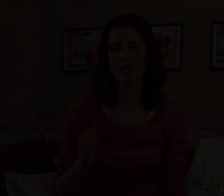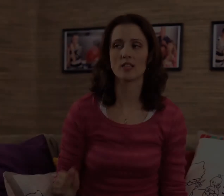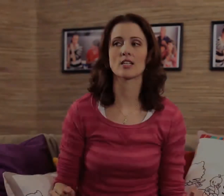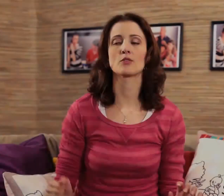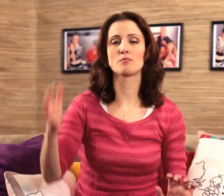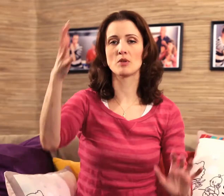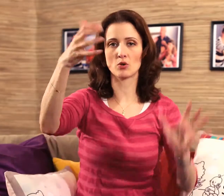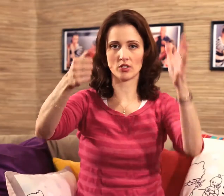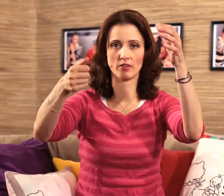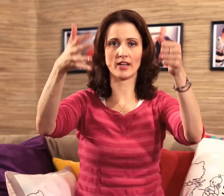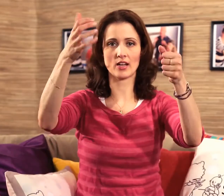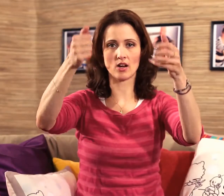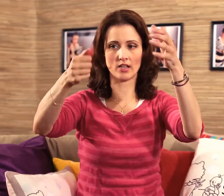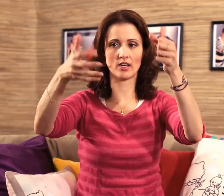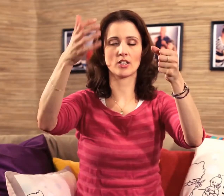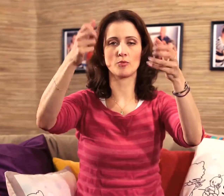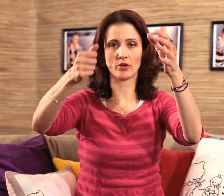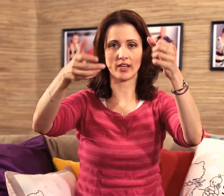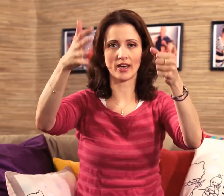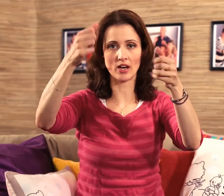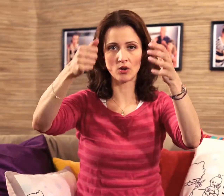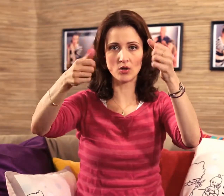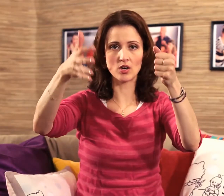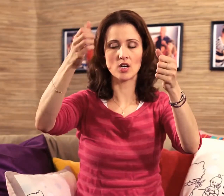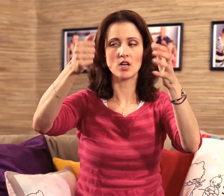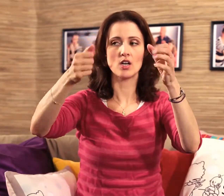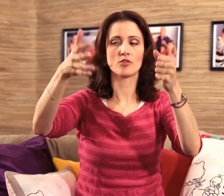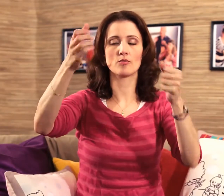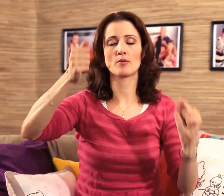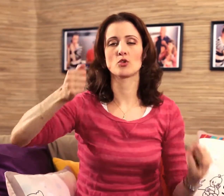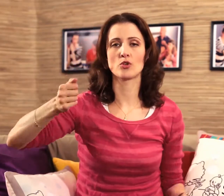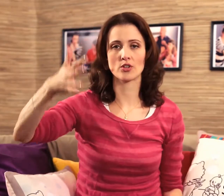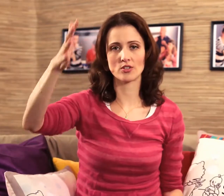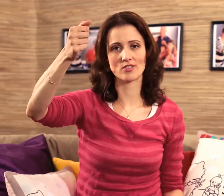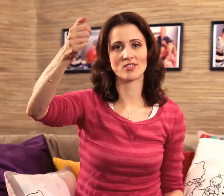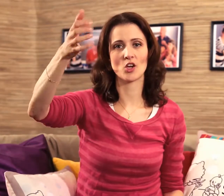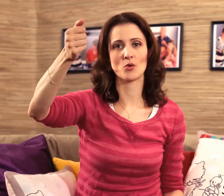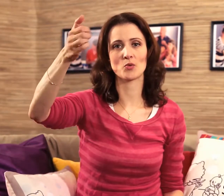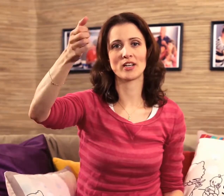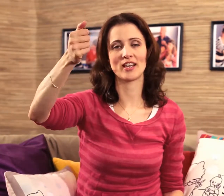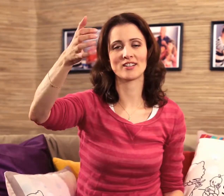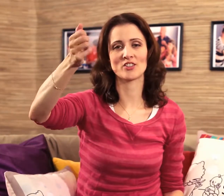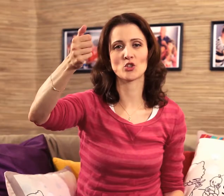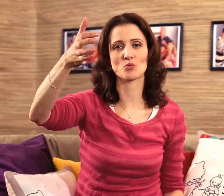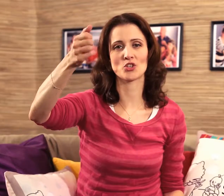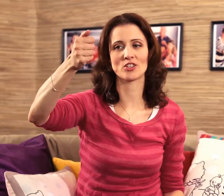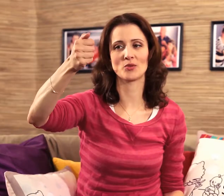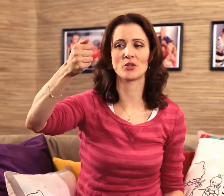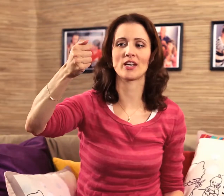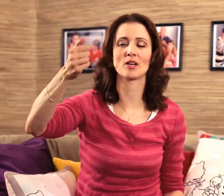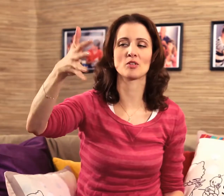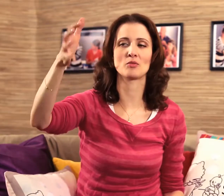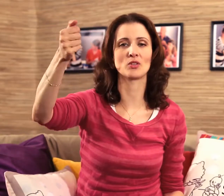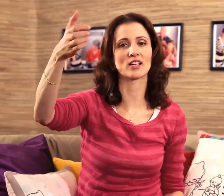The sign for milk is very iconic. It's like you're milking a cow. For moms who nurse, go with one hand because it's just more subtle when your kid comes up to you like